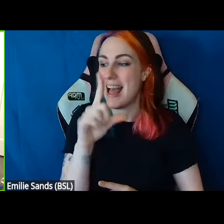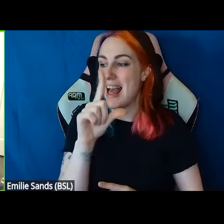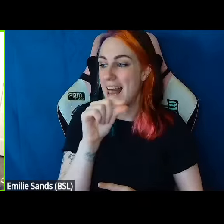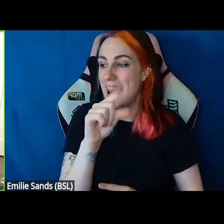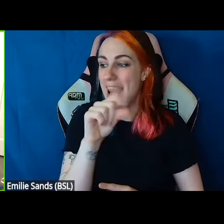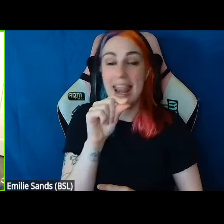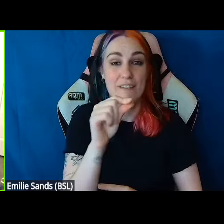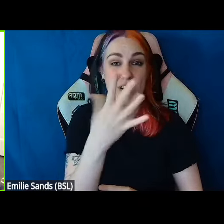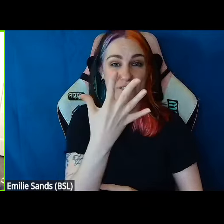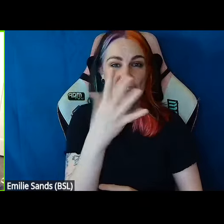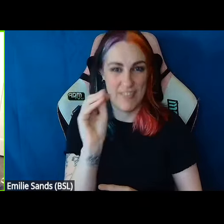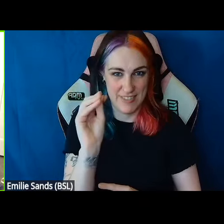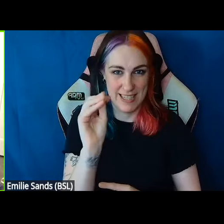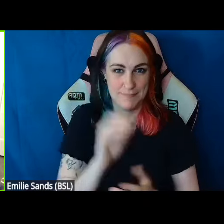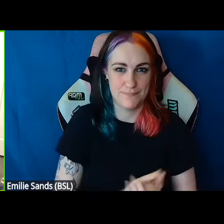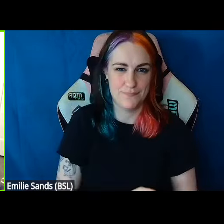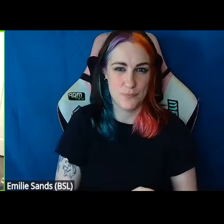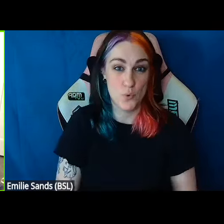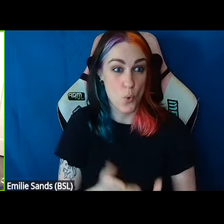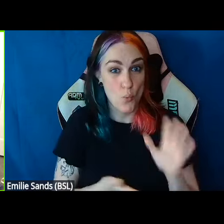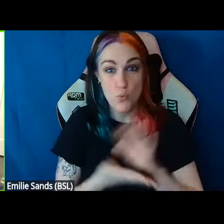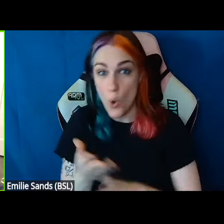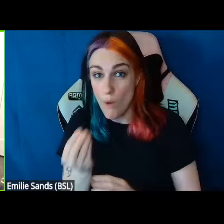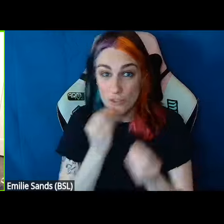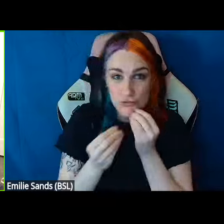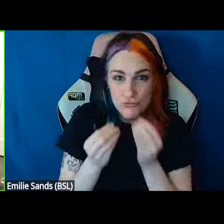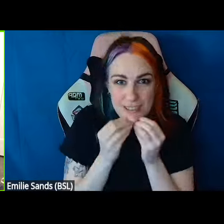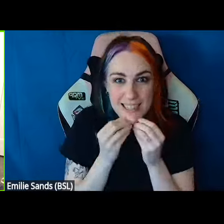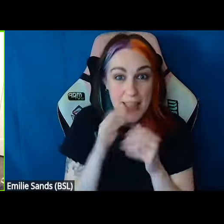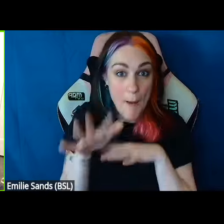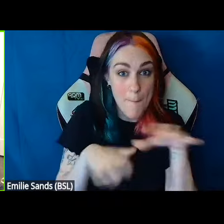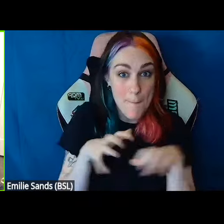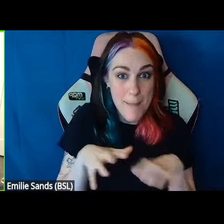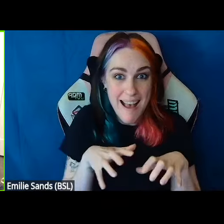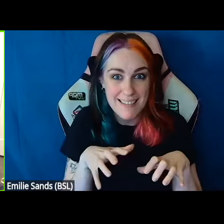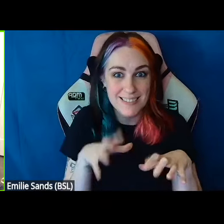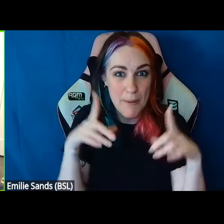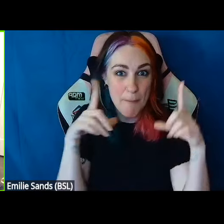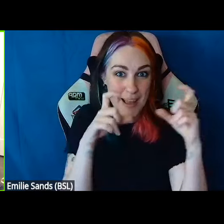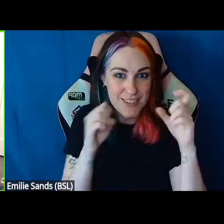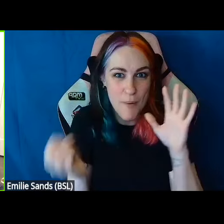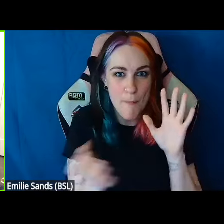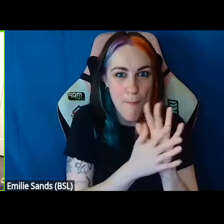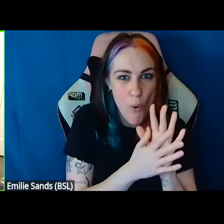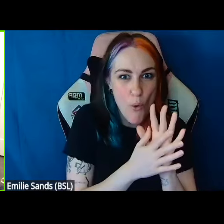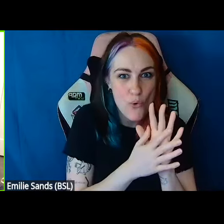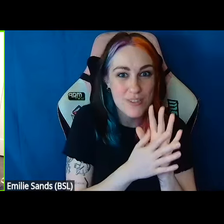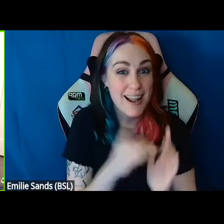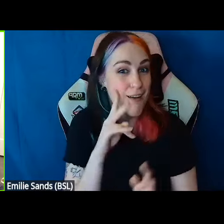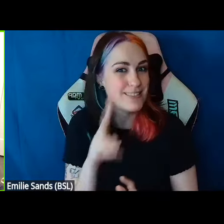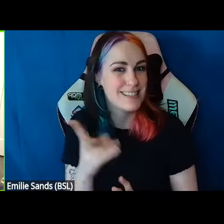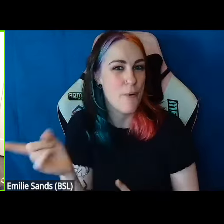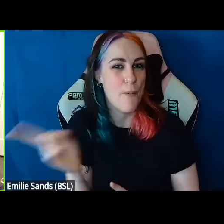snack, get a treat, post a picture of your pet in the Discord, and I will see you when we get back. Thanks, everyone.